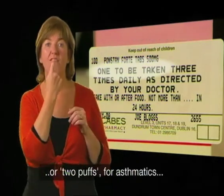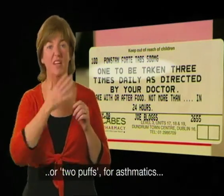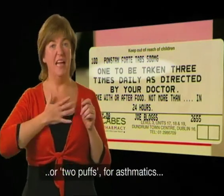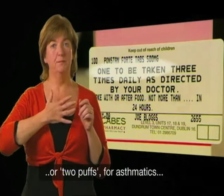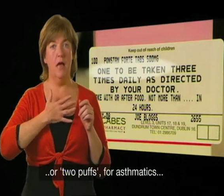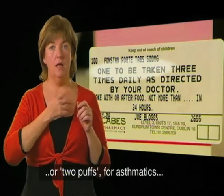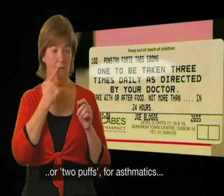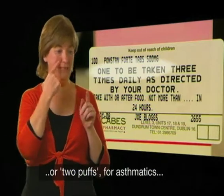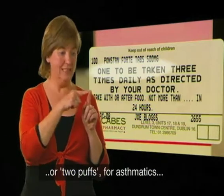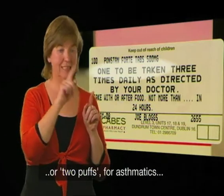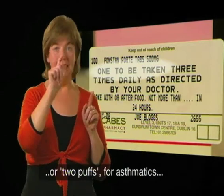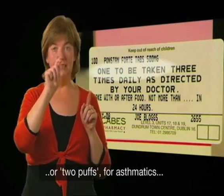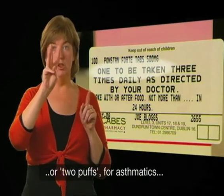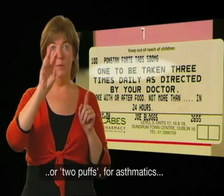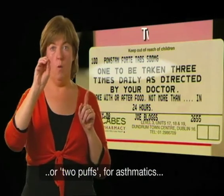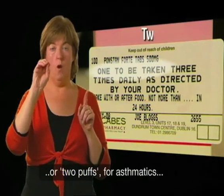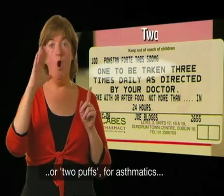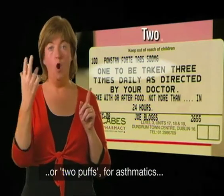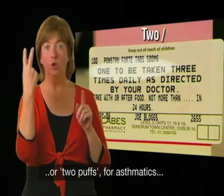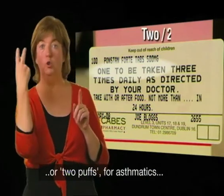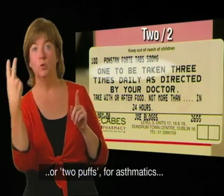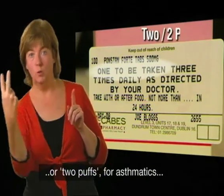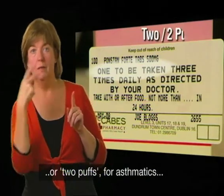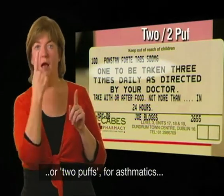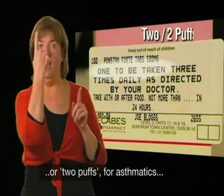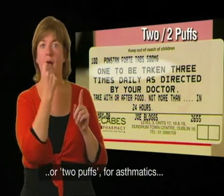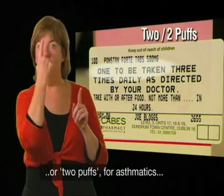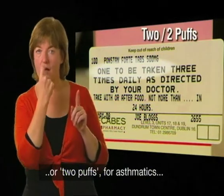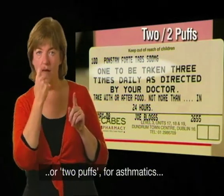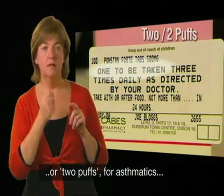or 2 puffs, for asthmatics,